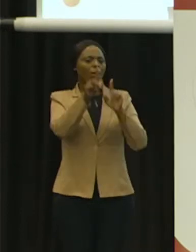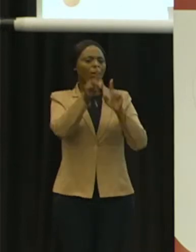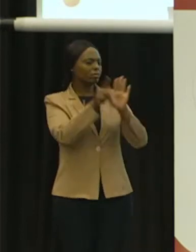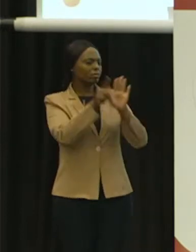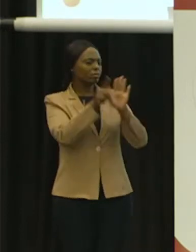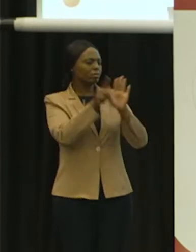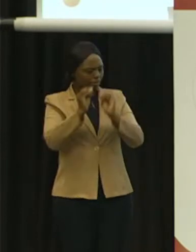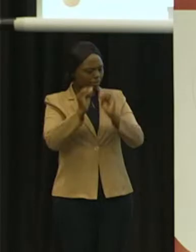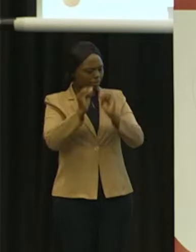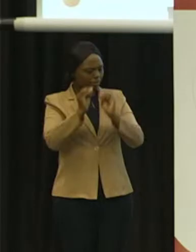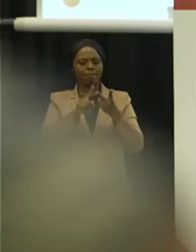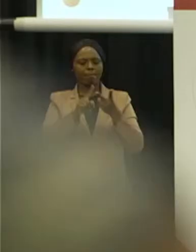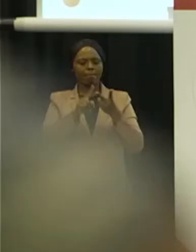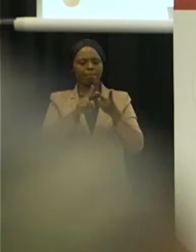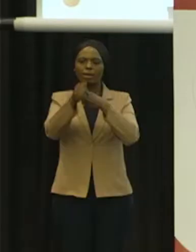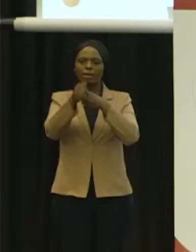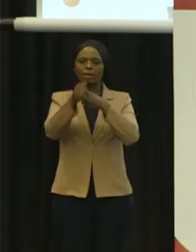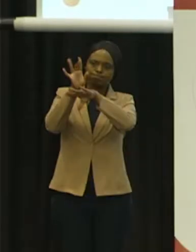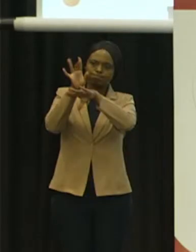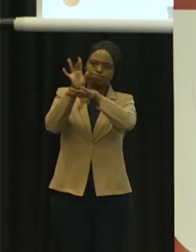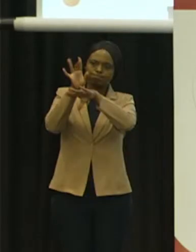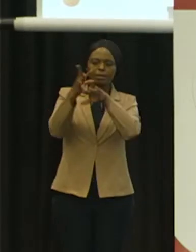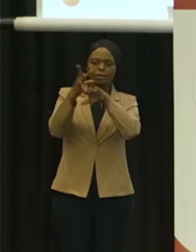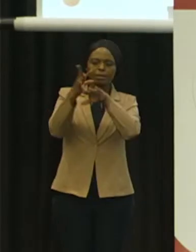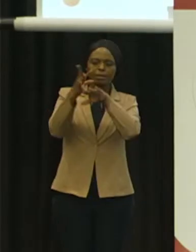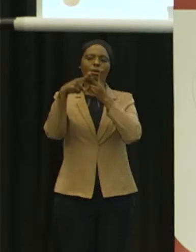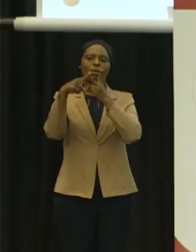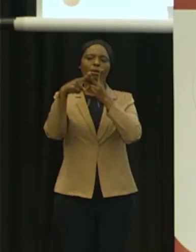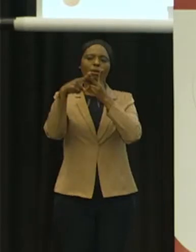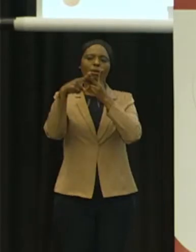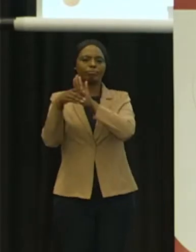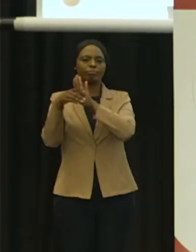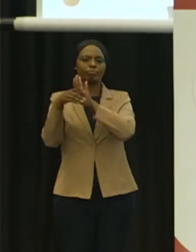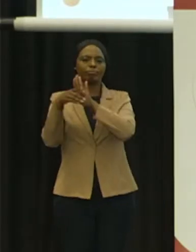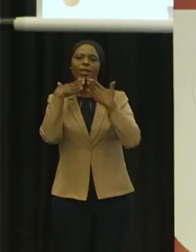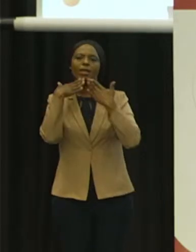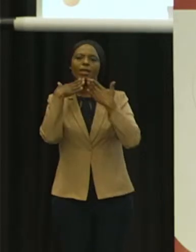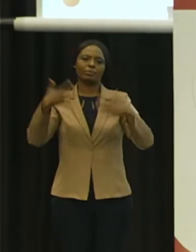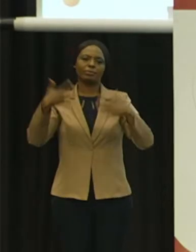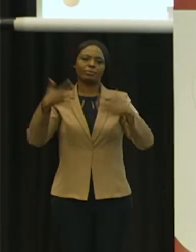guidelines development, and program development and delivery. Thank you very much, guys.